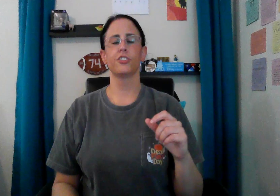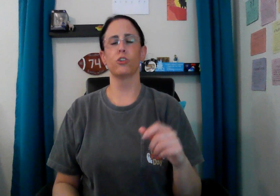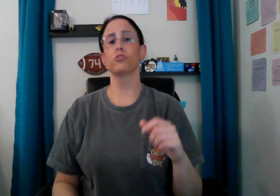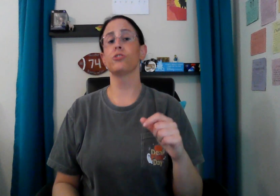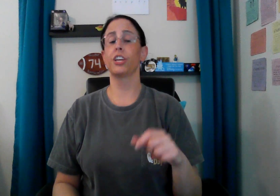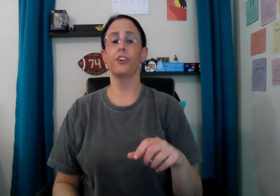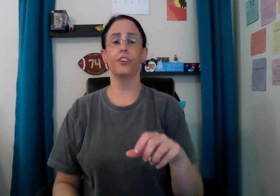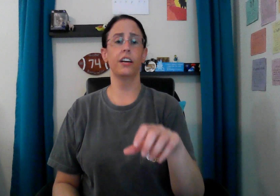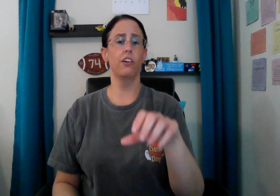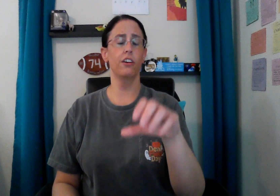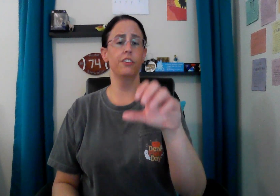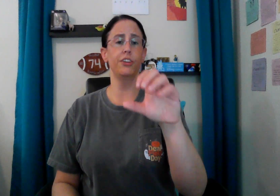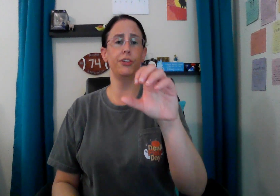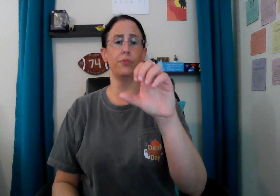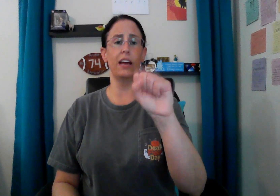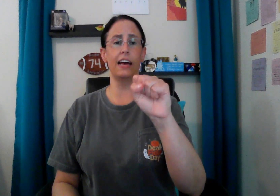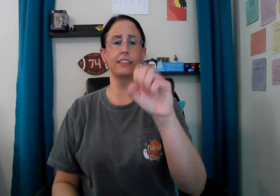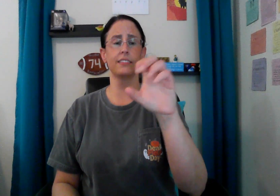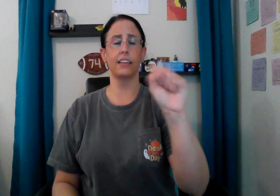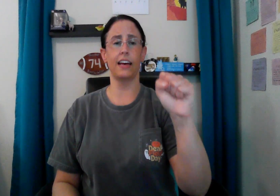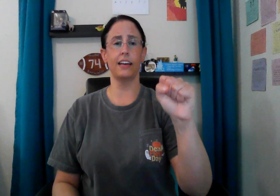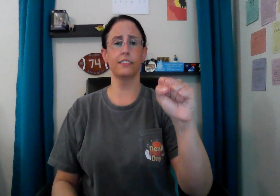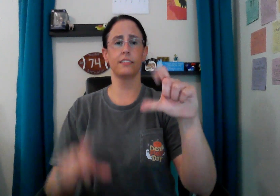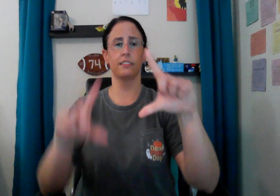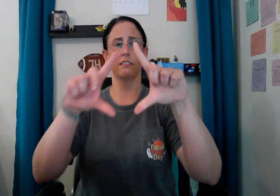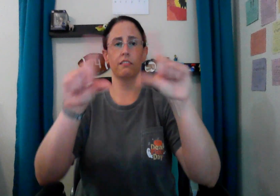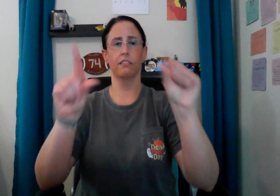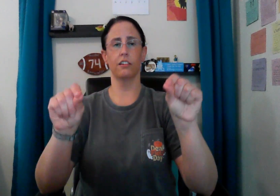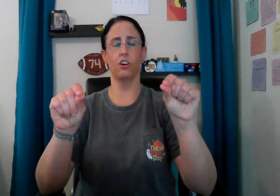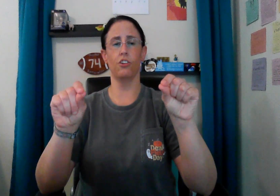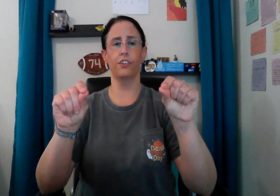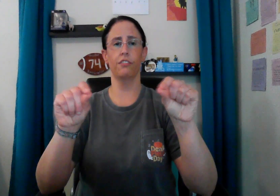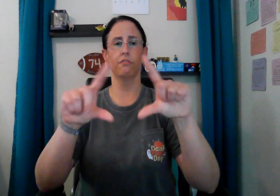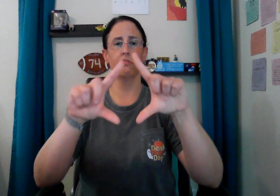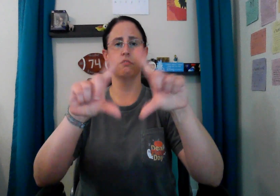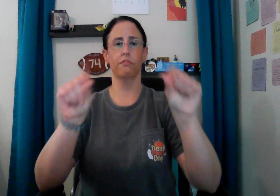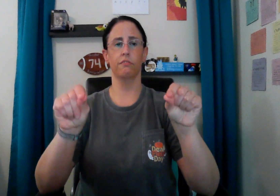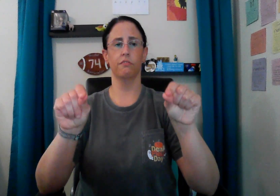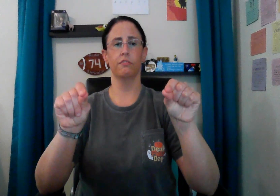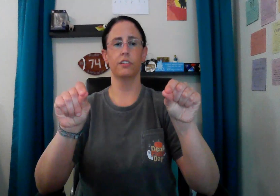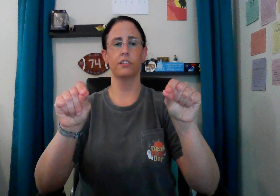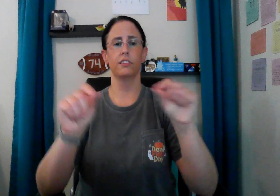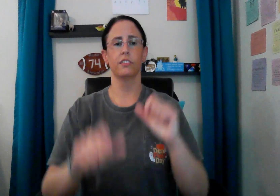Social security card, you do SS, card.